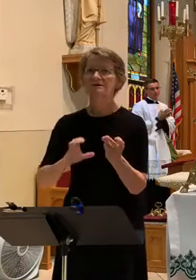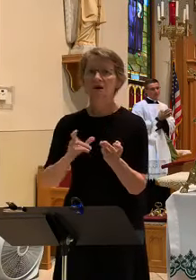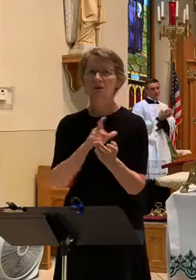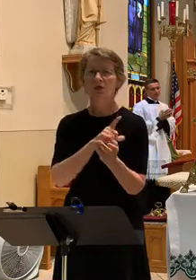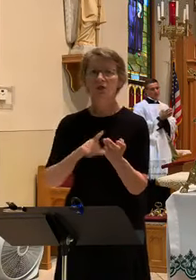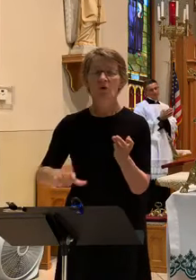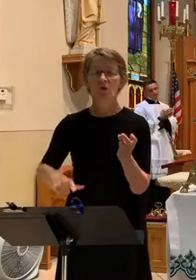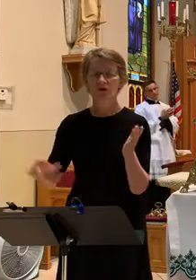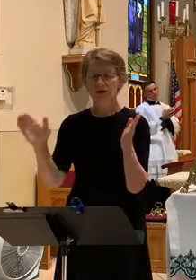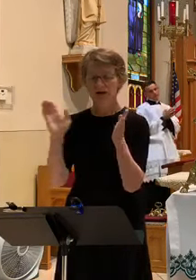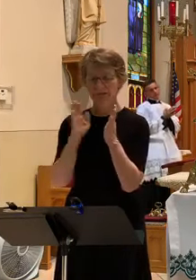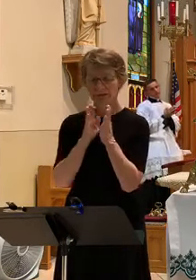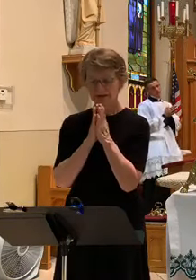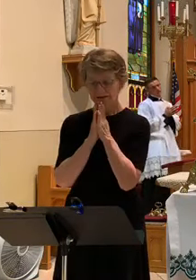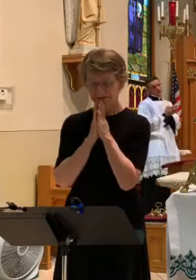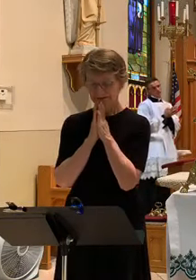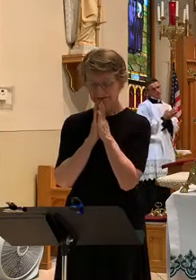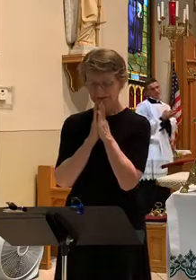Lord.